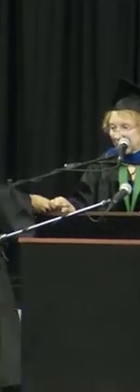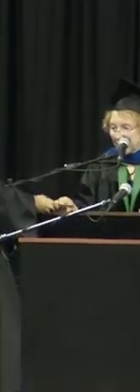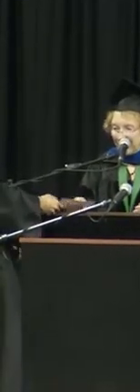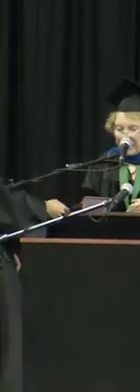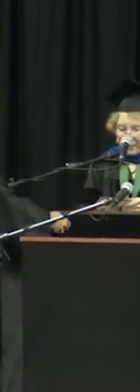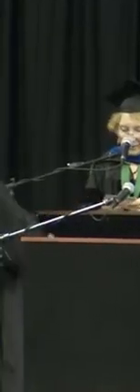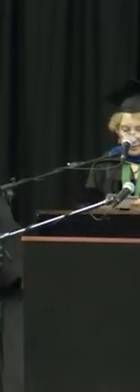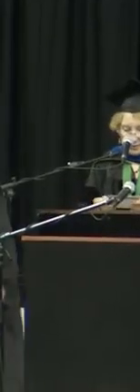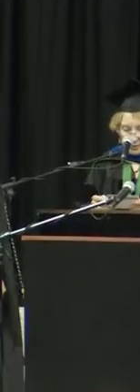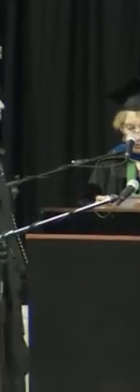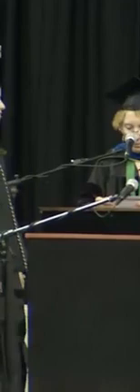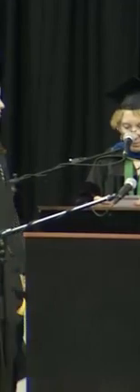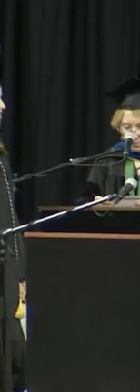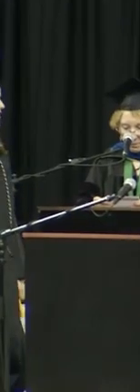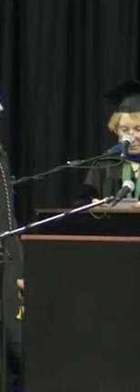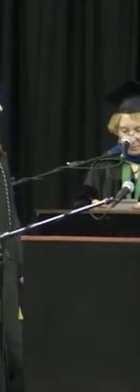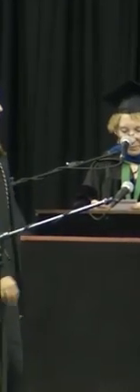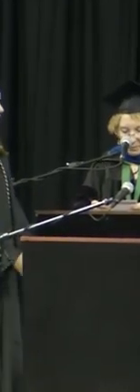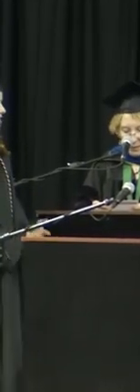William Tomey.